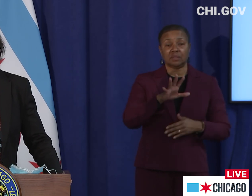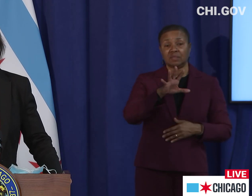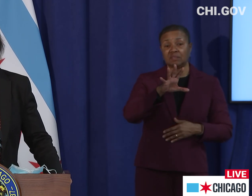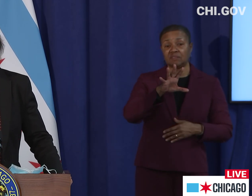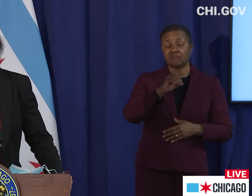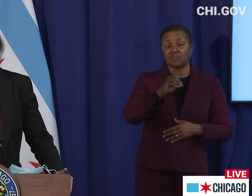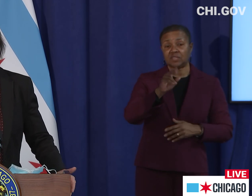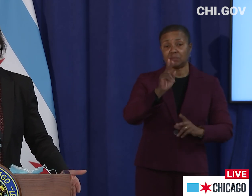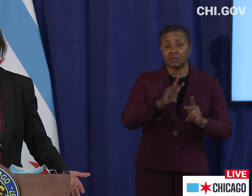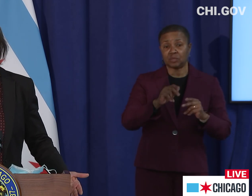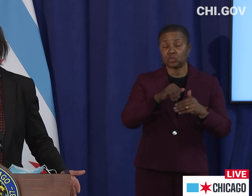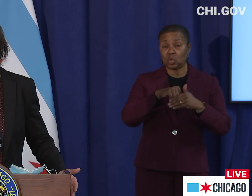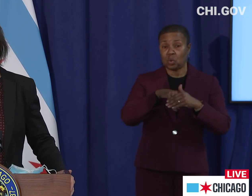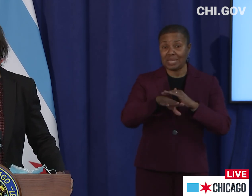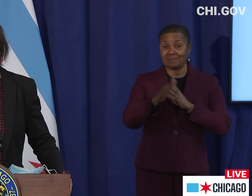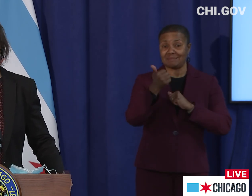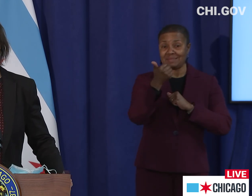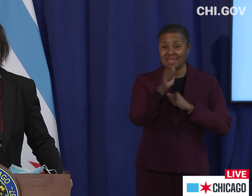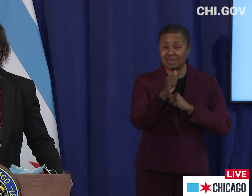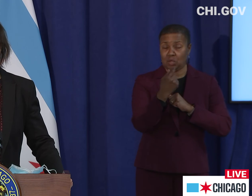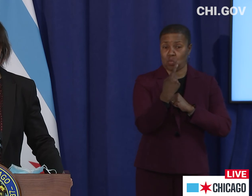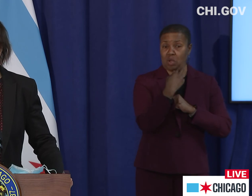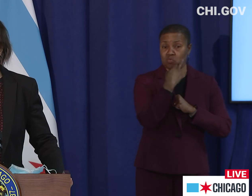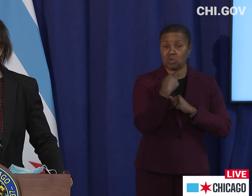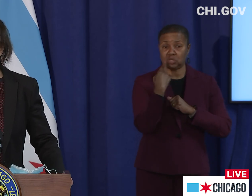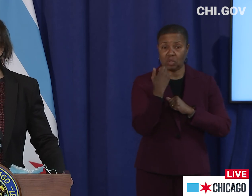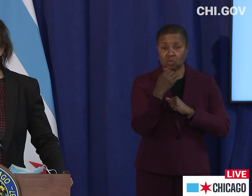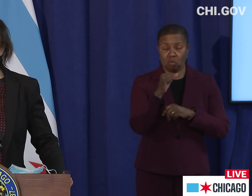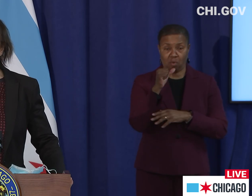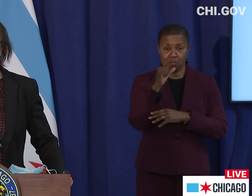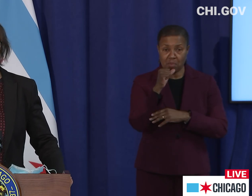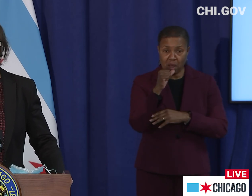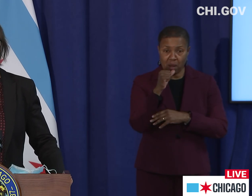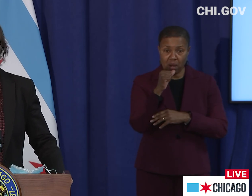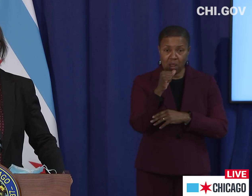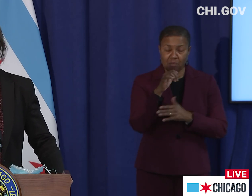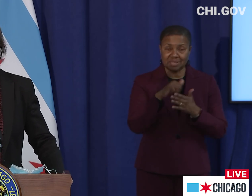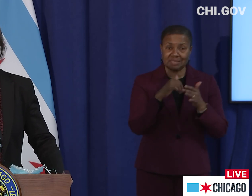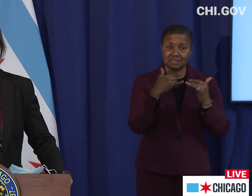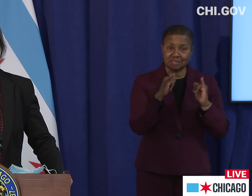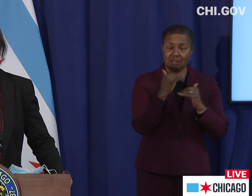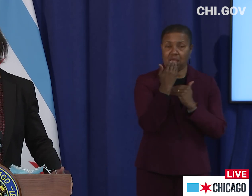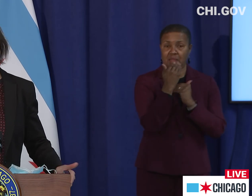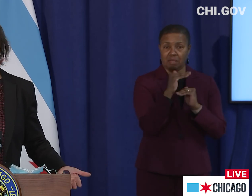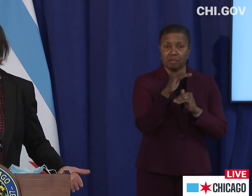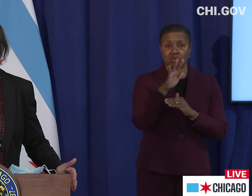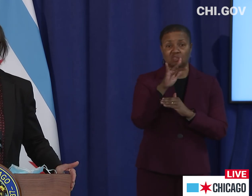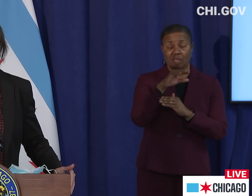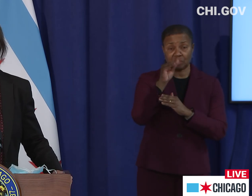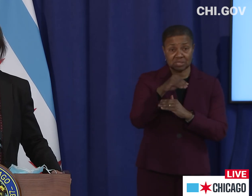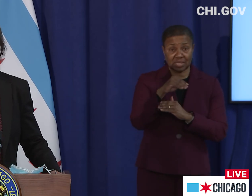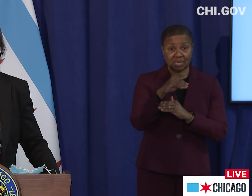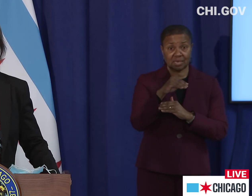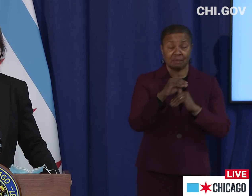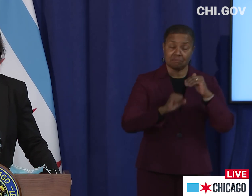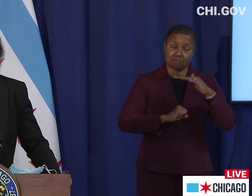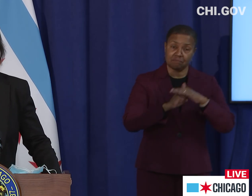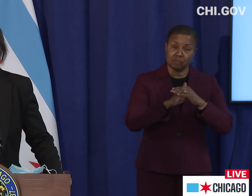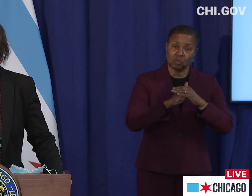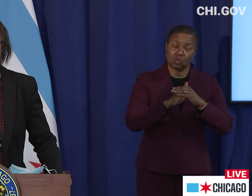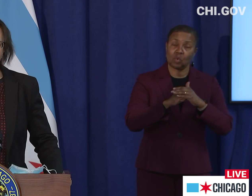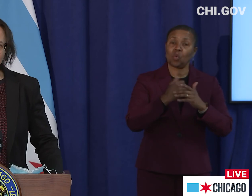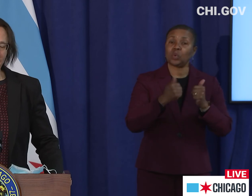50 individuals to go into any single restaurant or bar, but maintaining that as a 25% capacity, whichever is the lowest